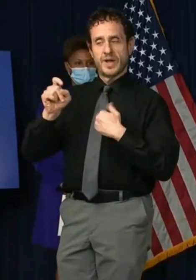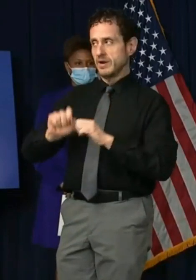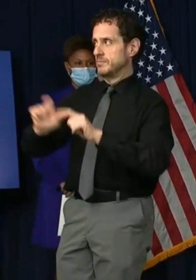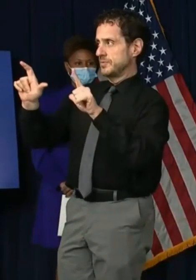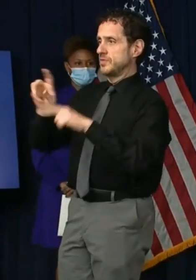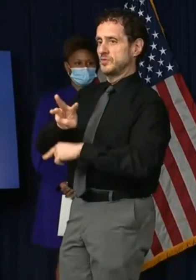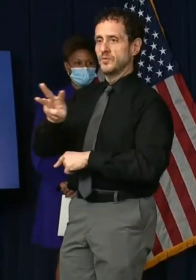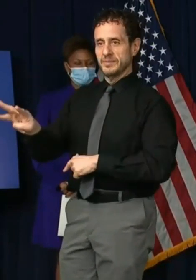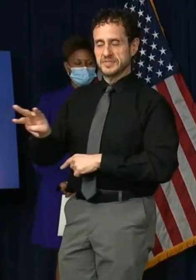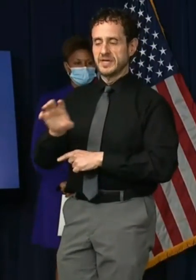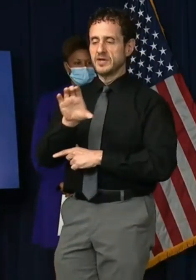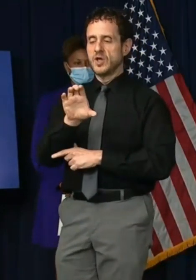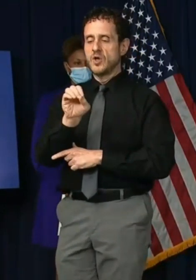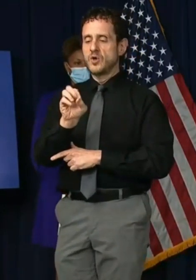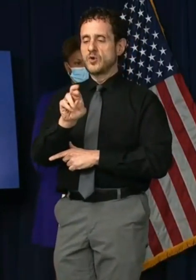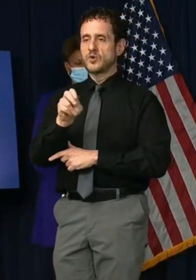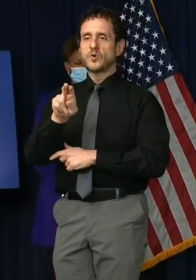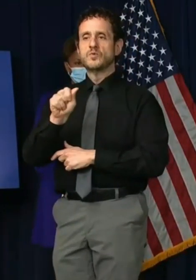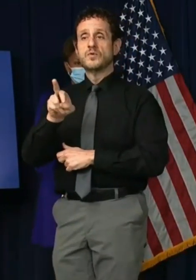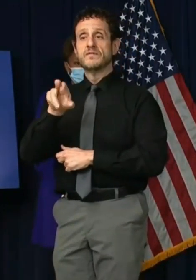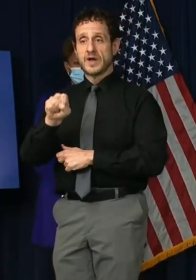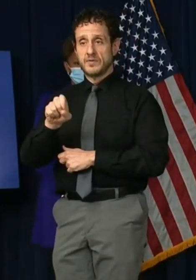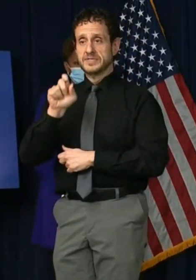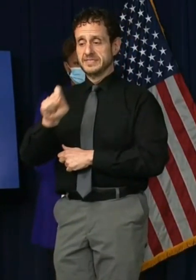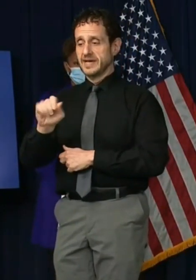coronavirus website,